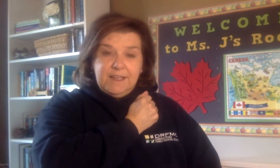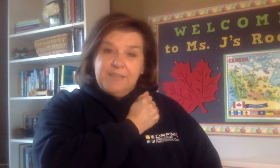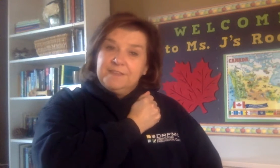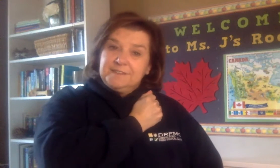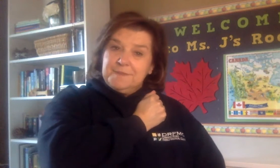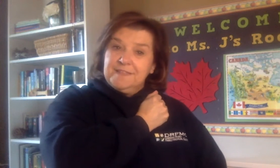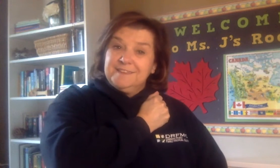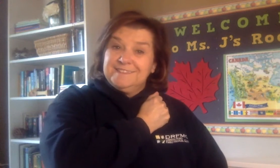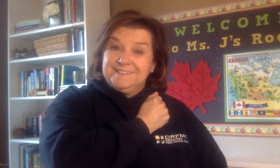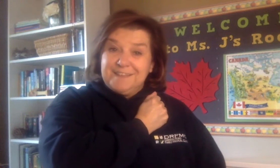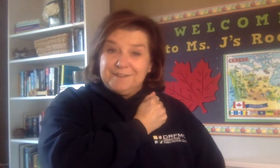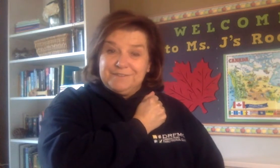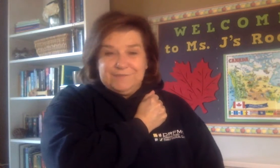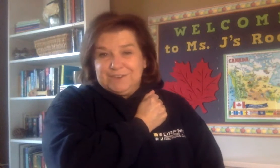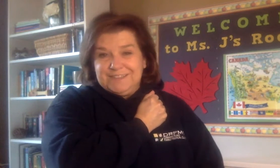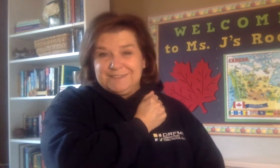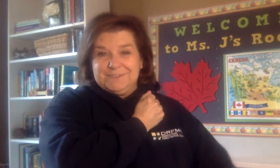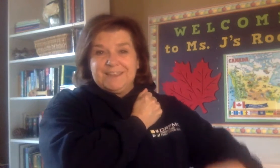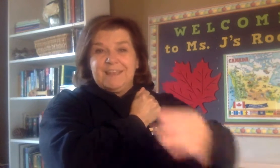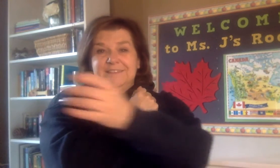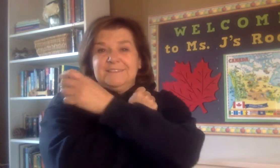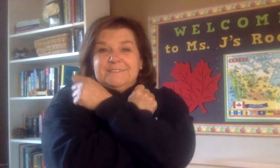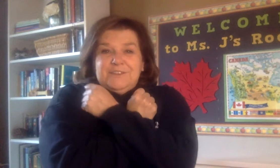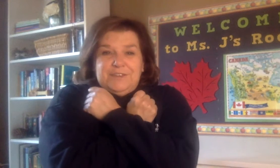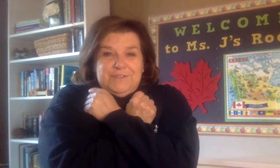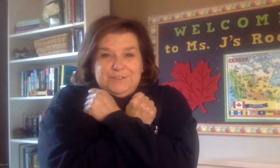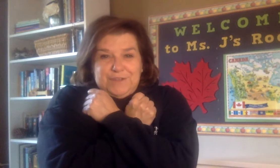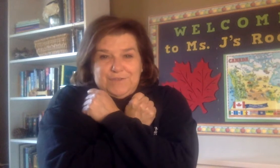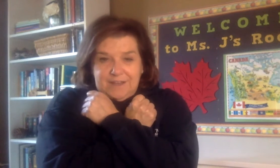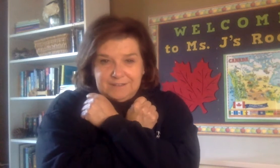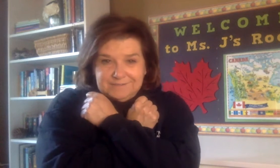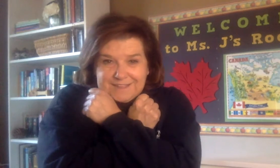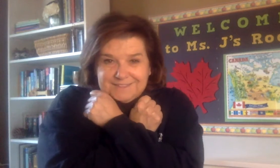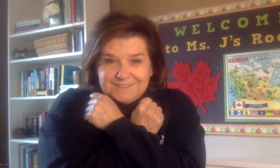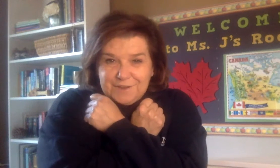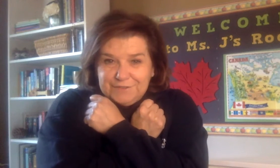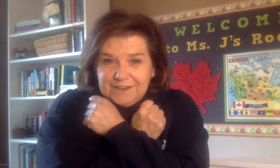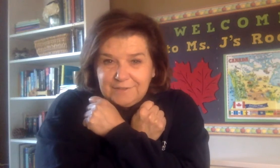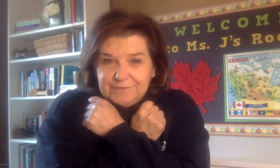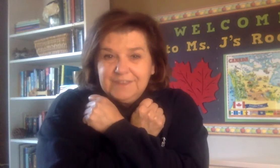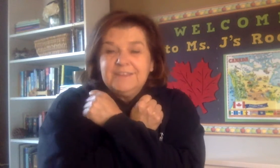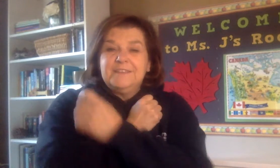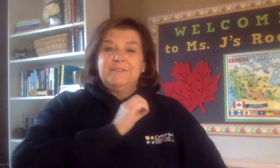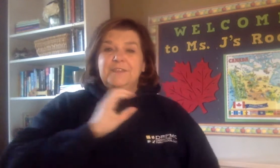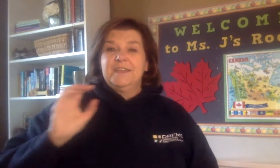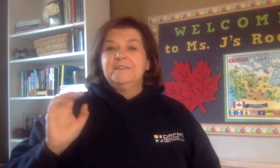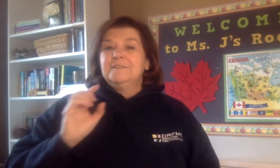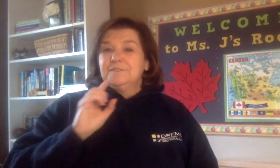And then to make that into love, it's very easy. We just add this and it's like you're giving yourself a hug. That's the sign for love. Okay,